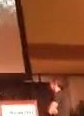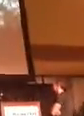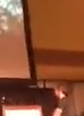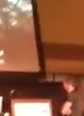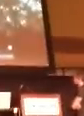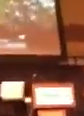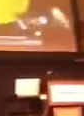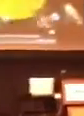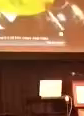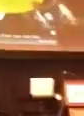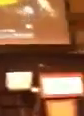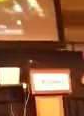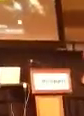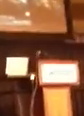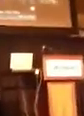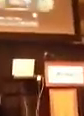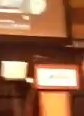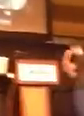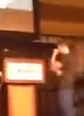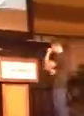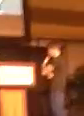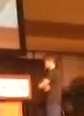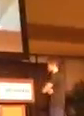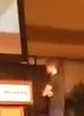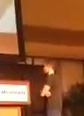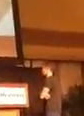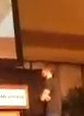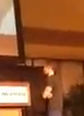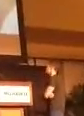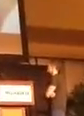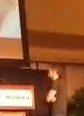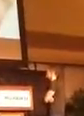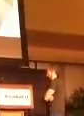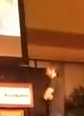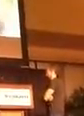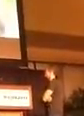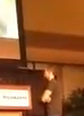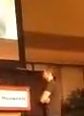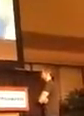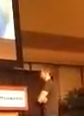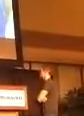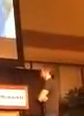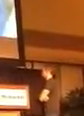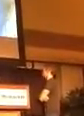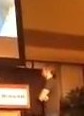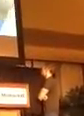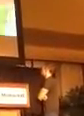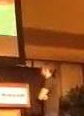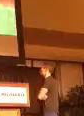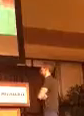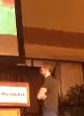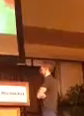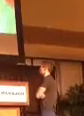If you hold tight, shadows will be lost in the light.